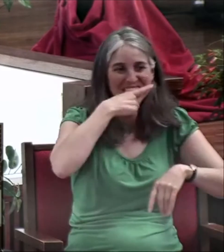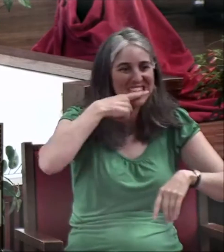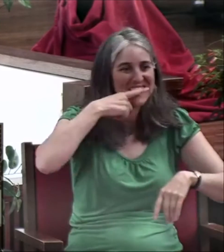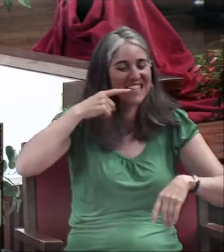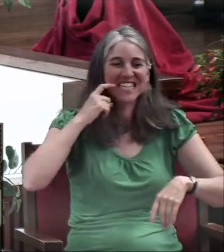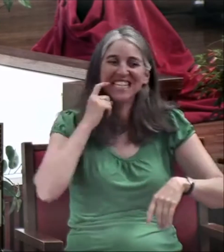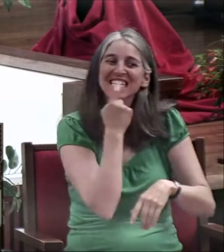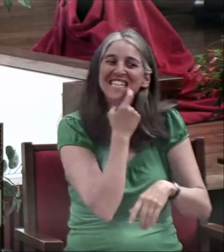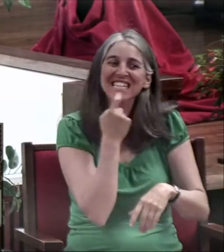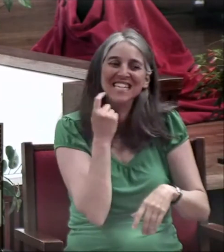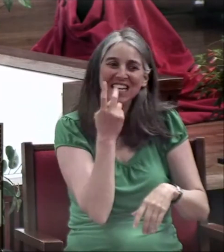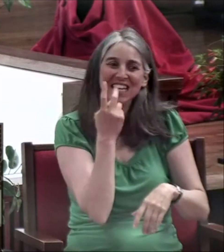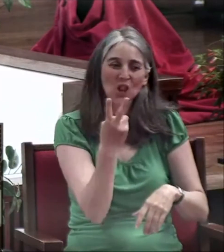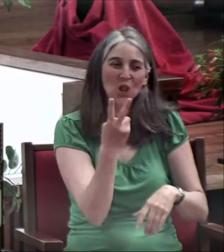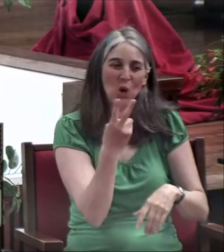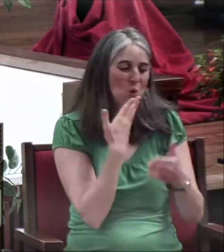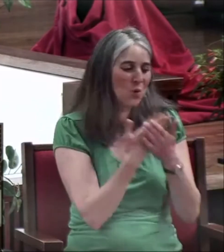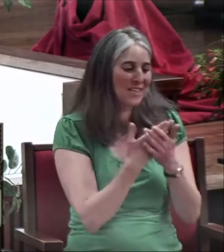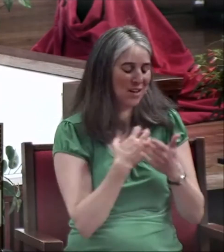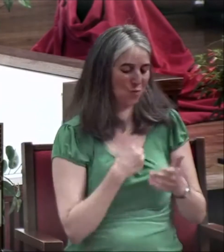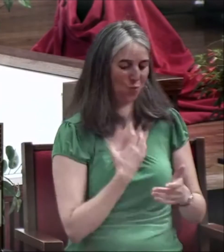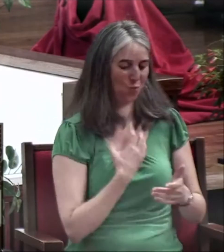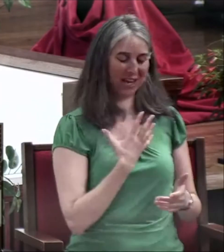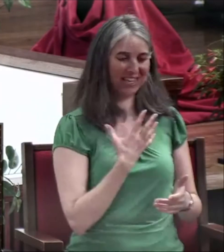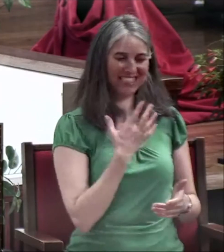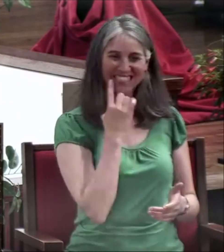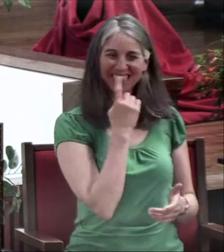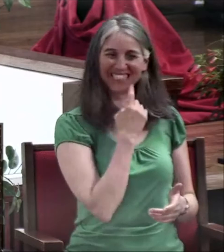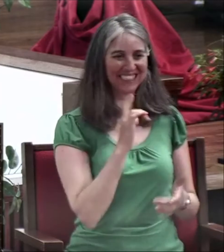our teeth look as pearly white as possible.